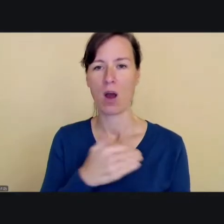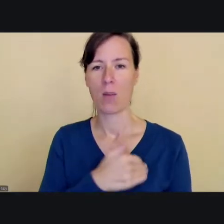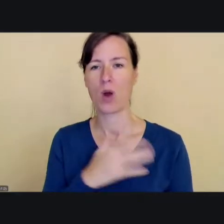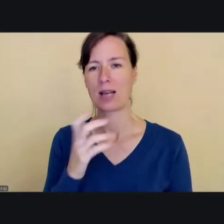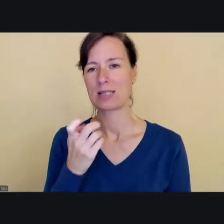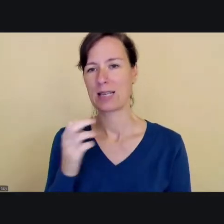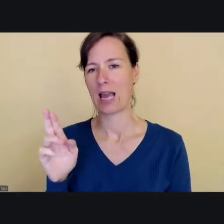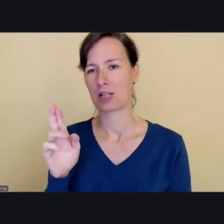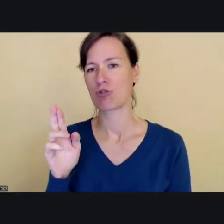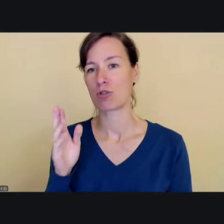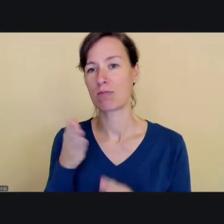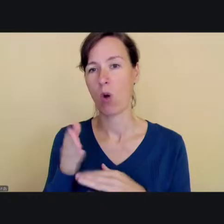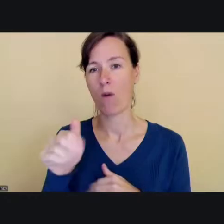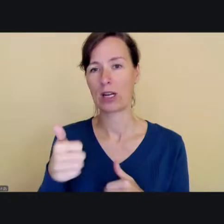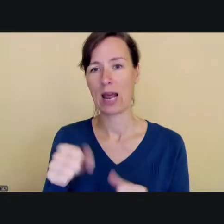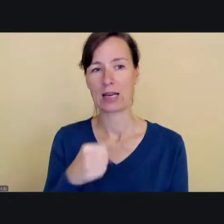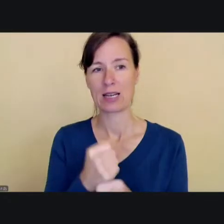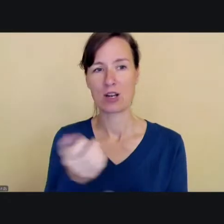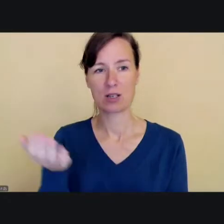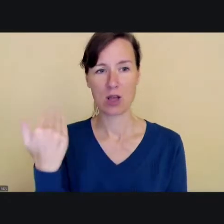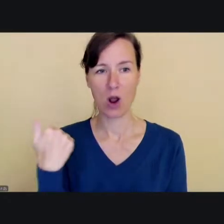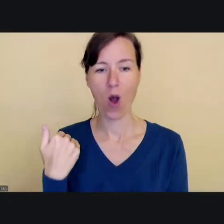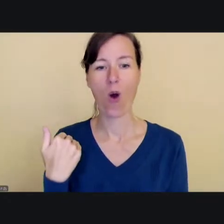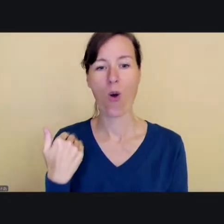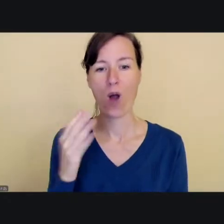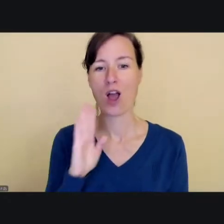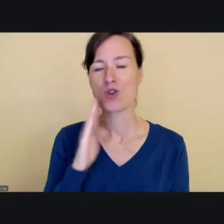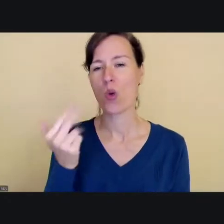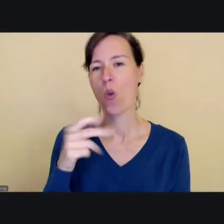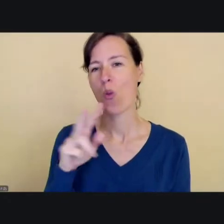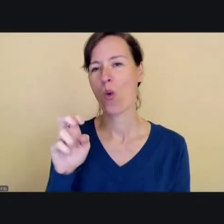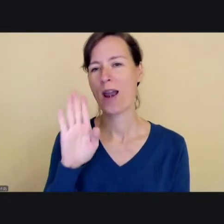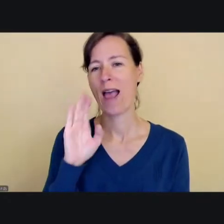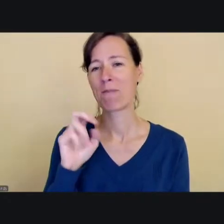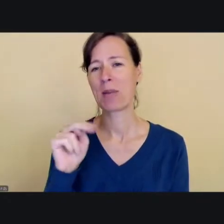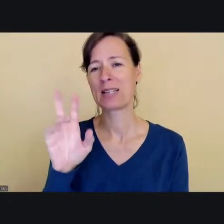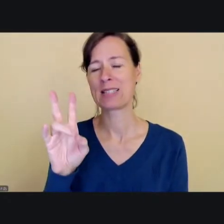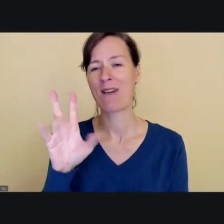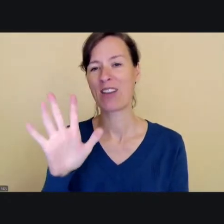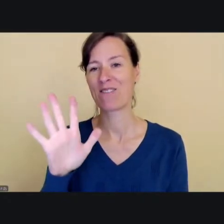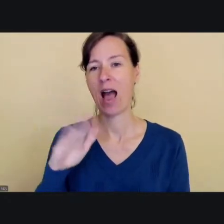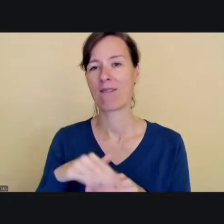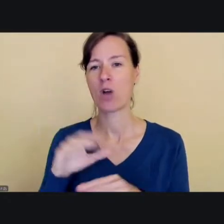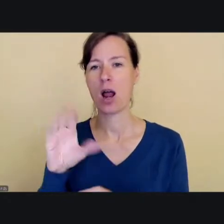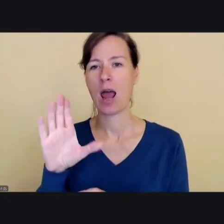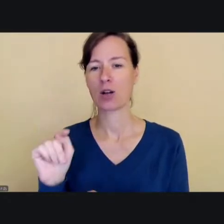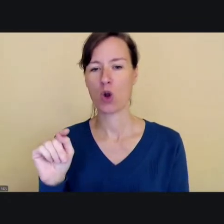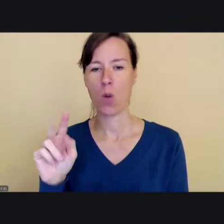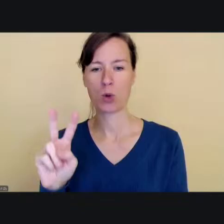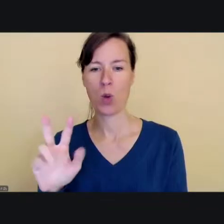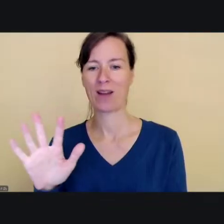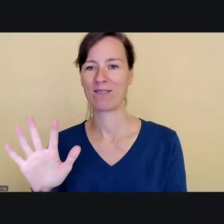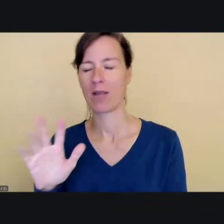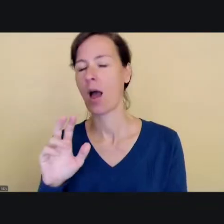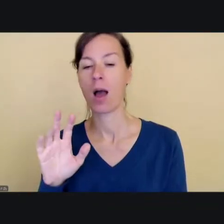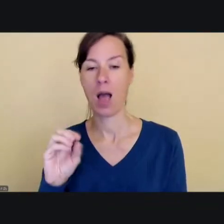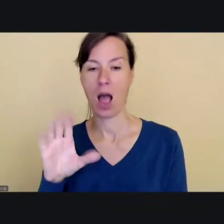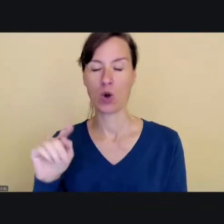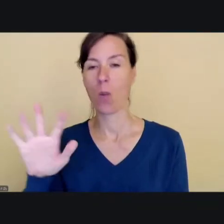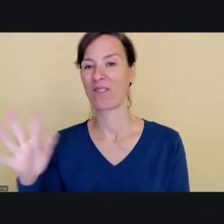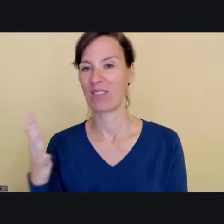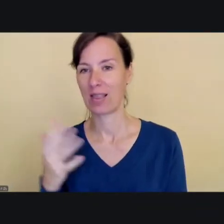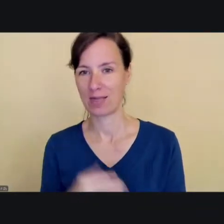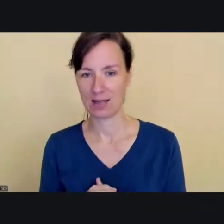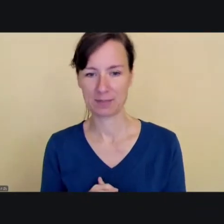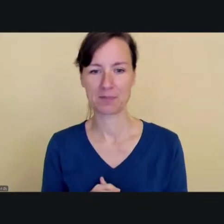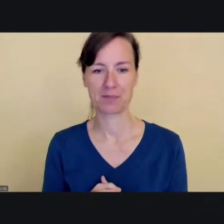ago. She would have been 75 on October 5th. I wear this pin, and we know how much that affects not only